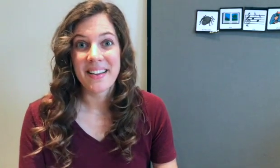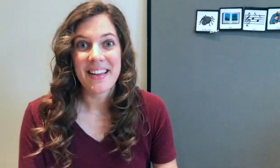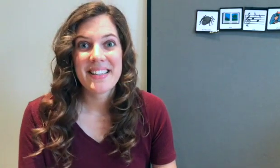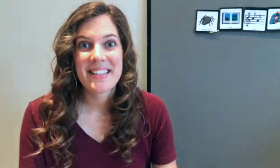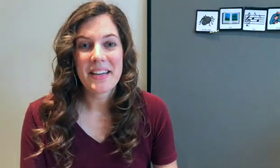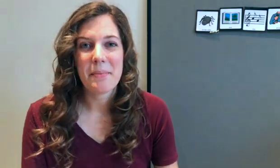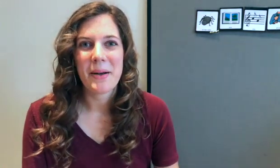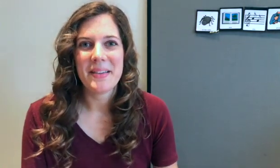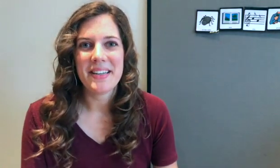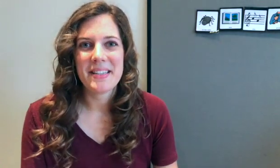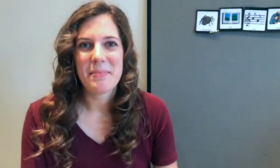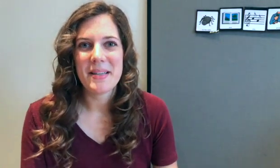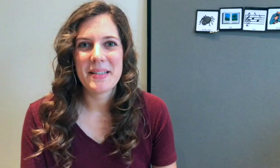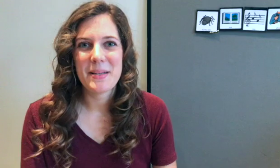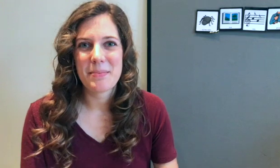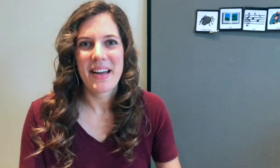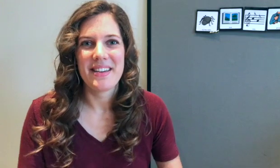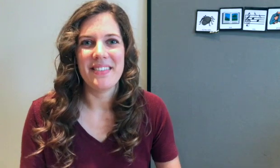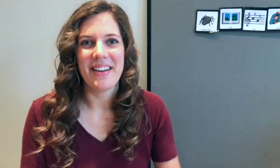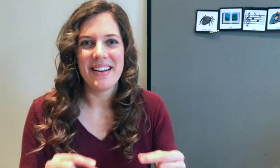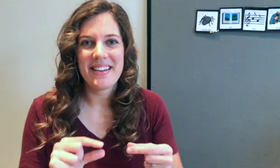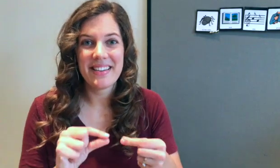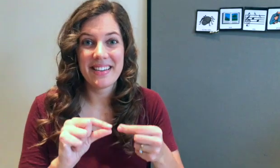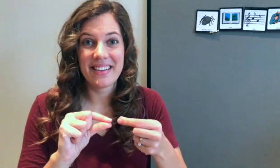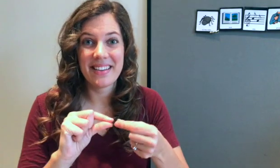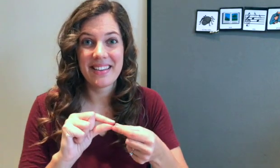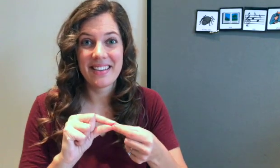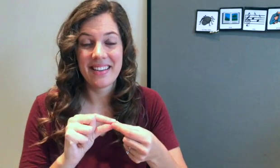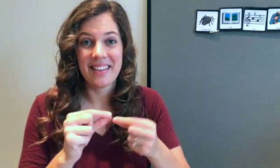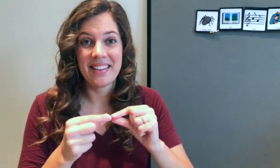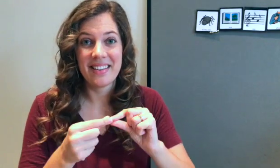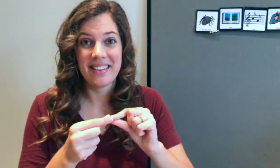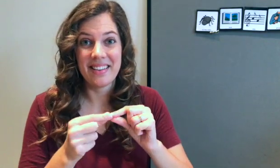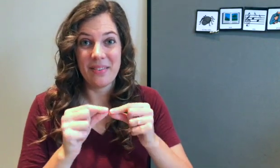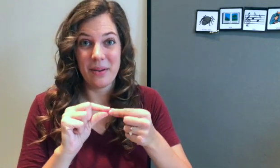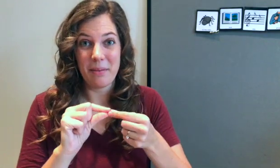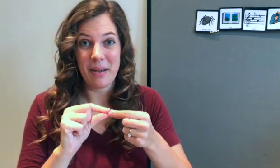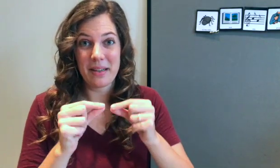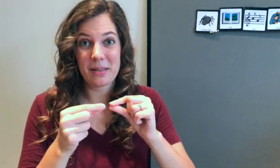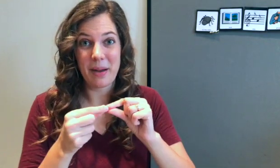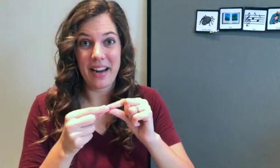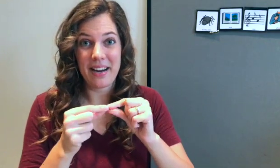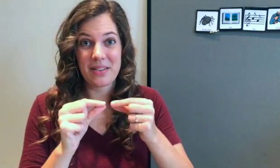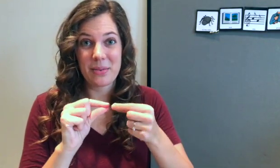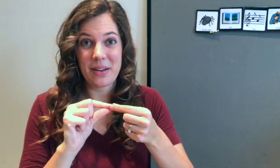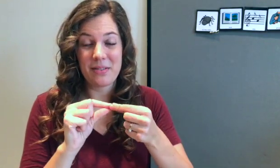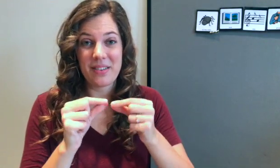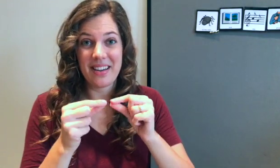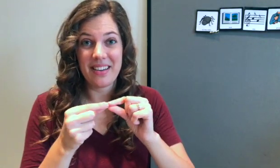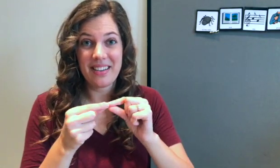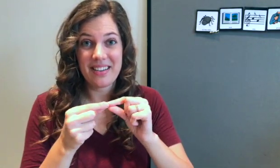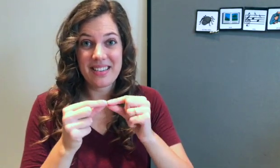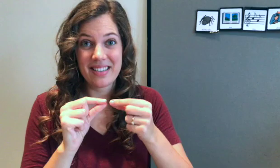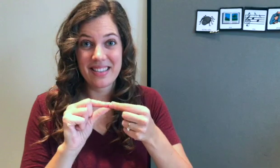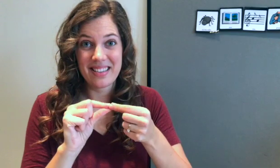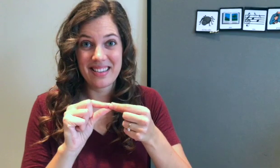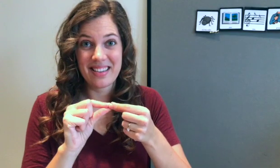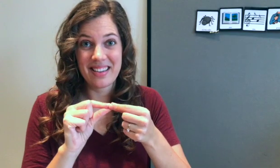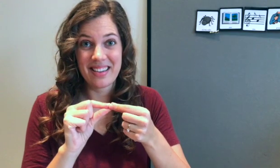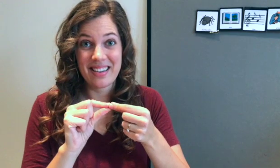Let's sing about the Itsy Bitsy Spider. Ready? We're gonna make spiders with our fingers.